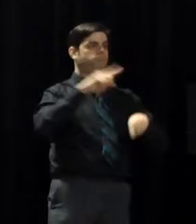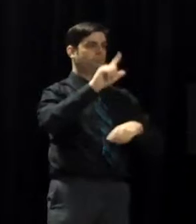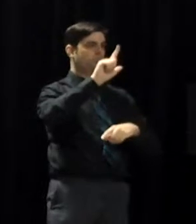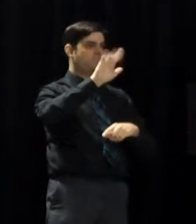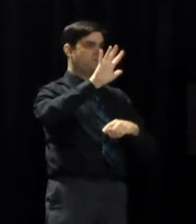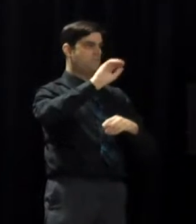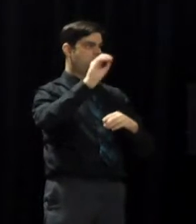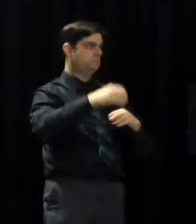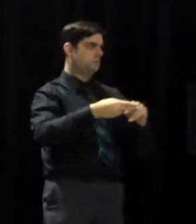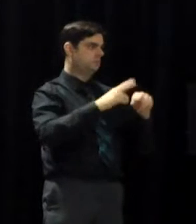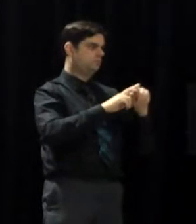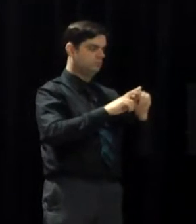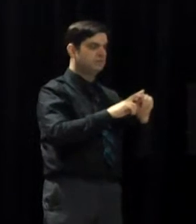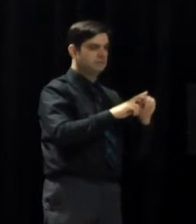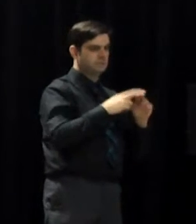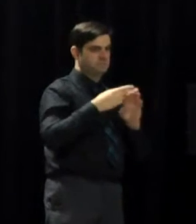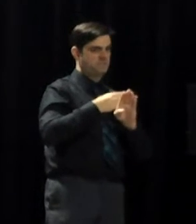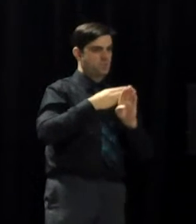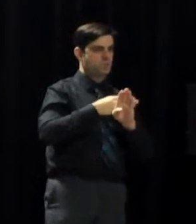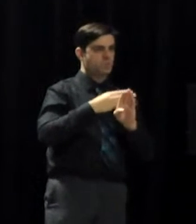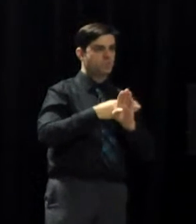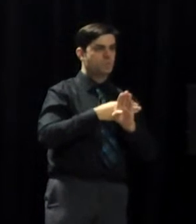3 hospitals, not including the VA,